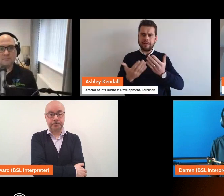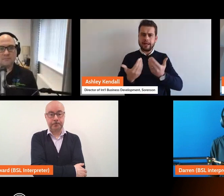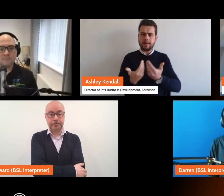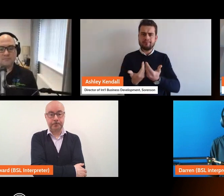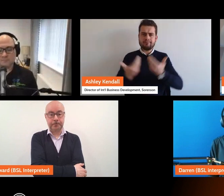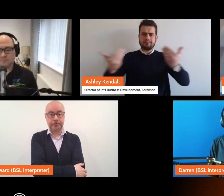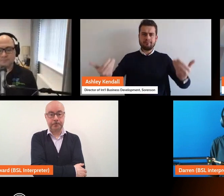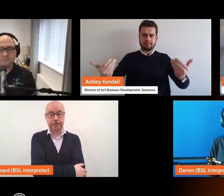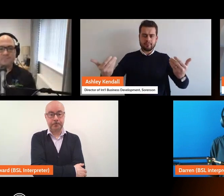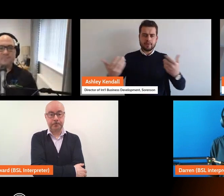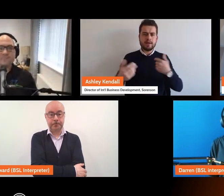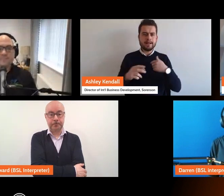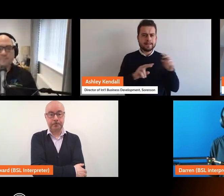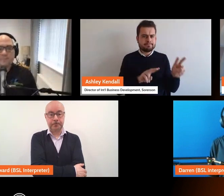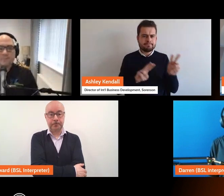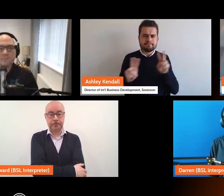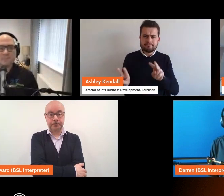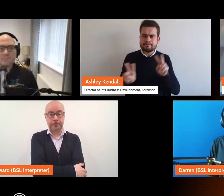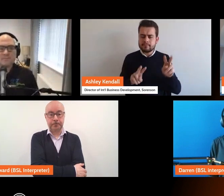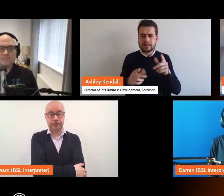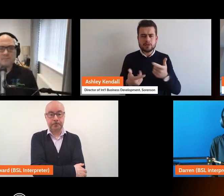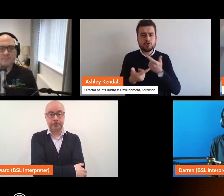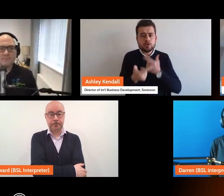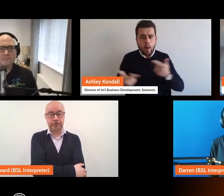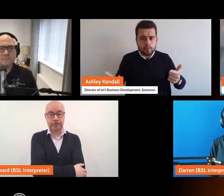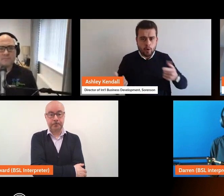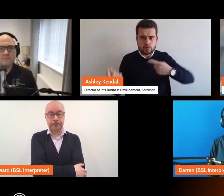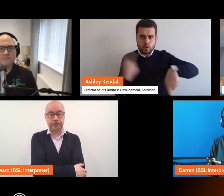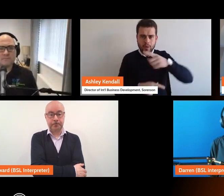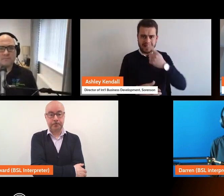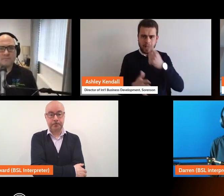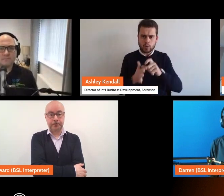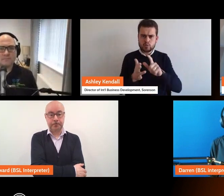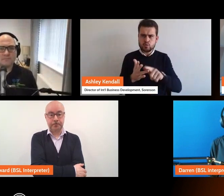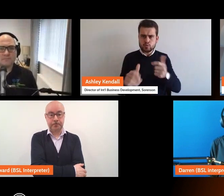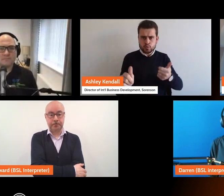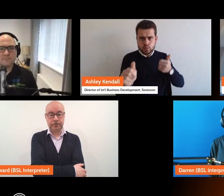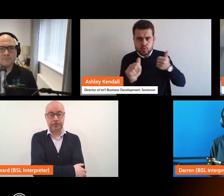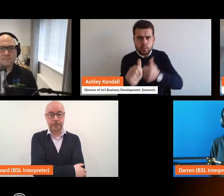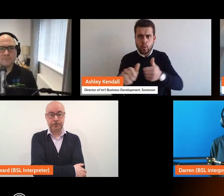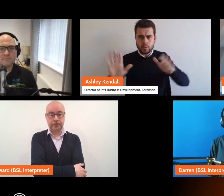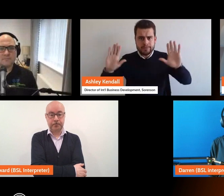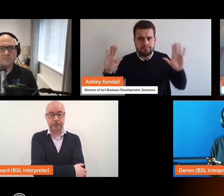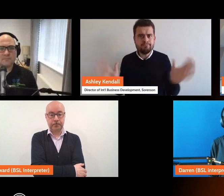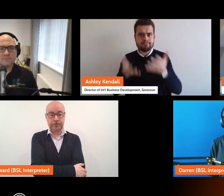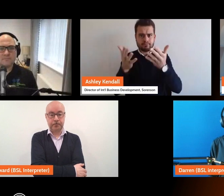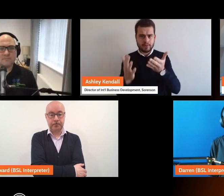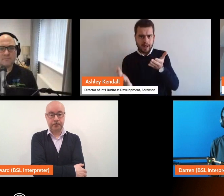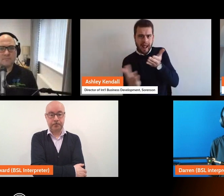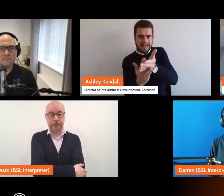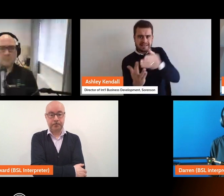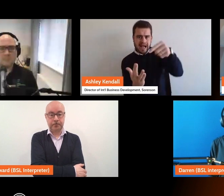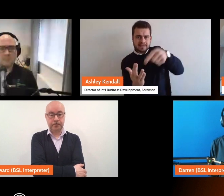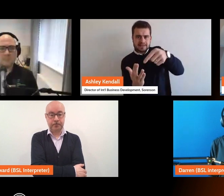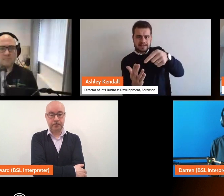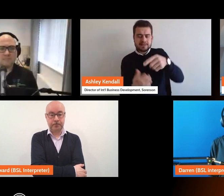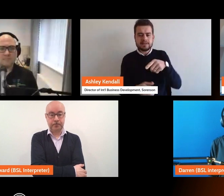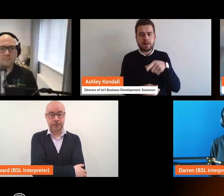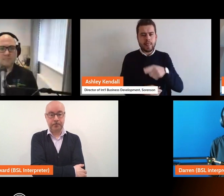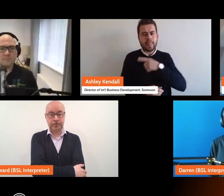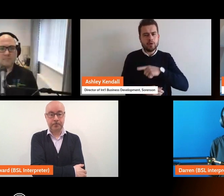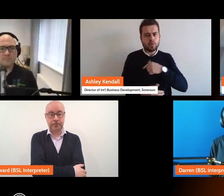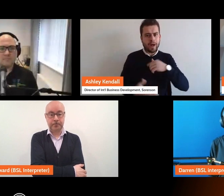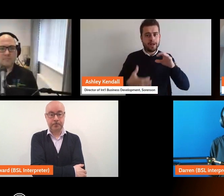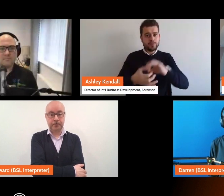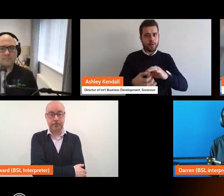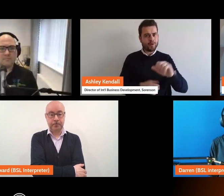entertainment events, but very often access is limited, and there is so much that we can do